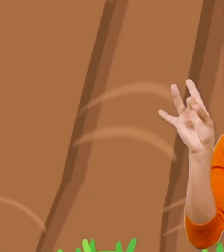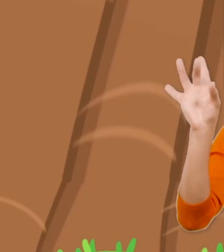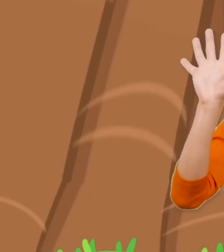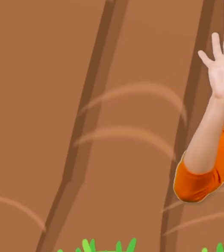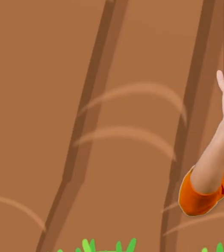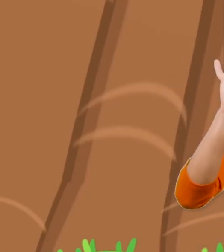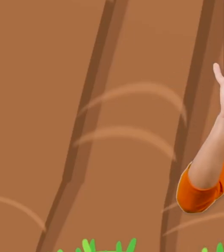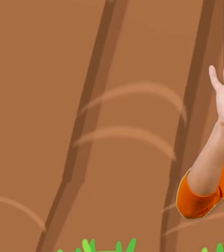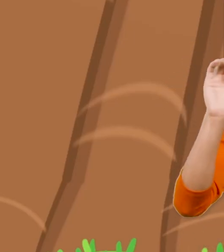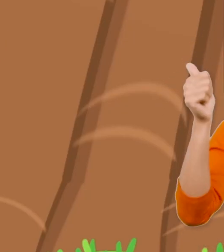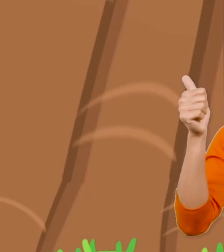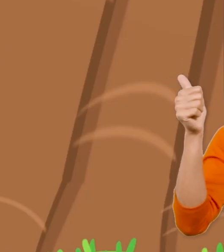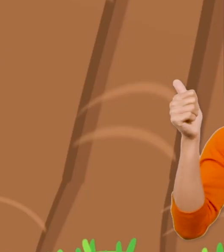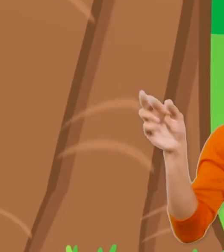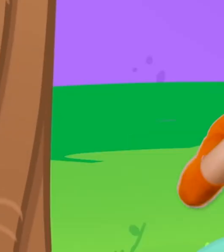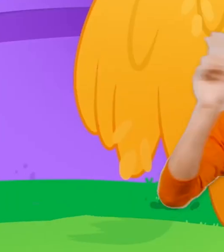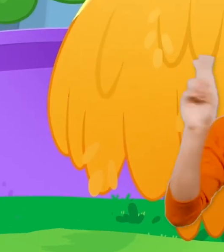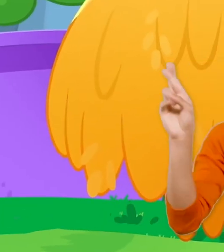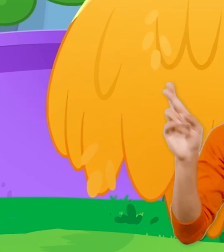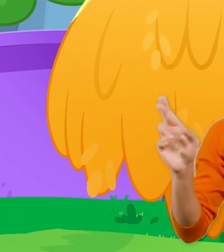Eight, nine, ten.